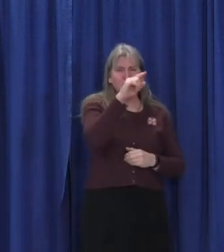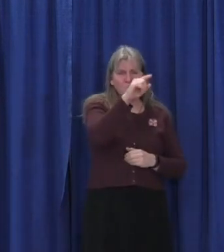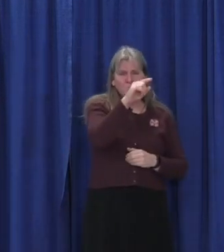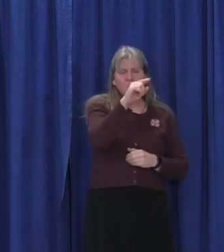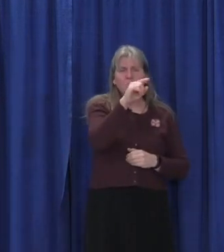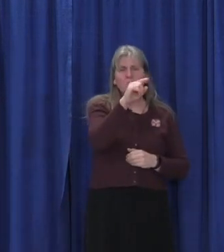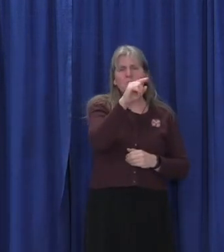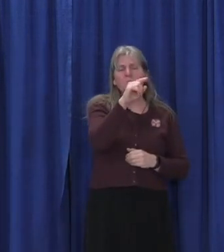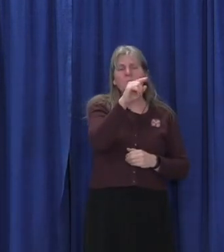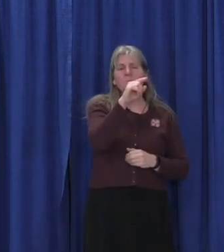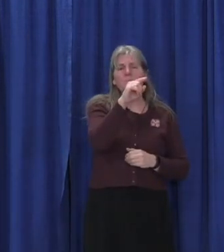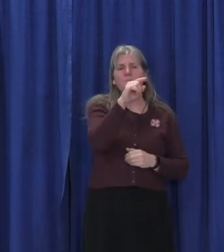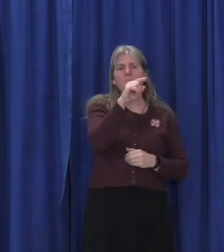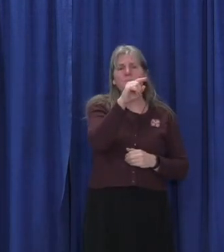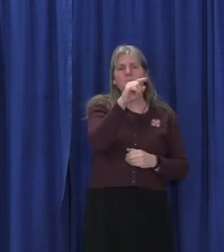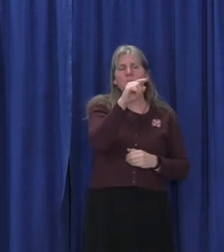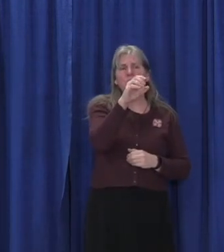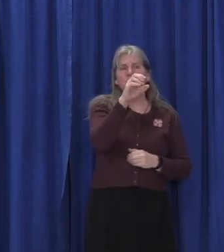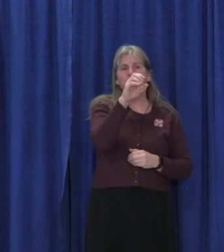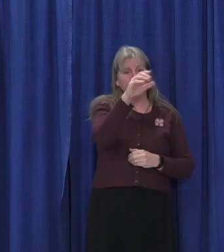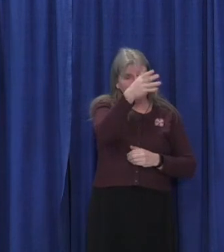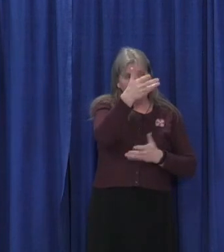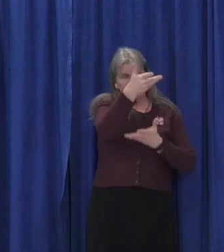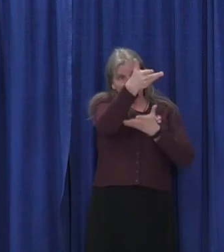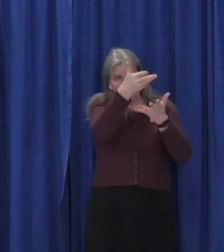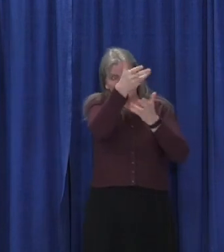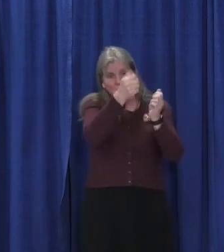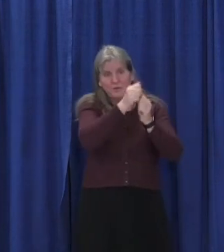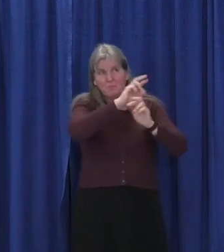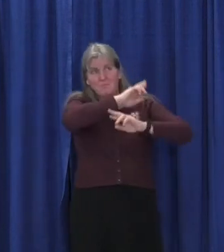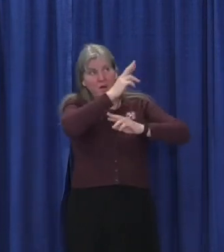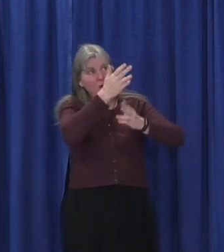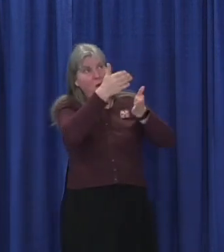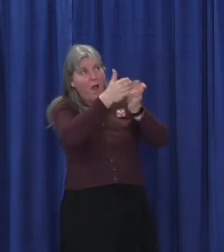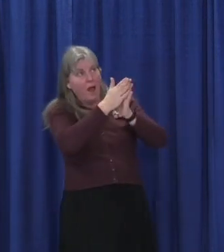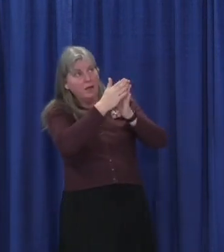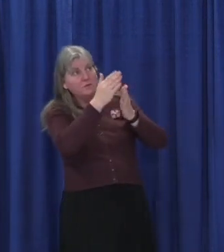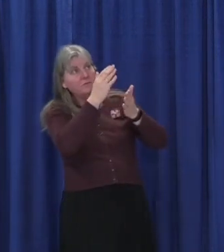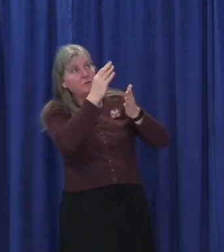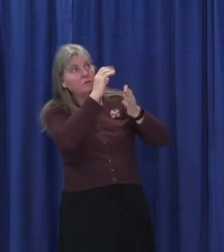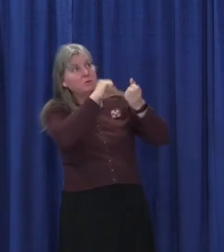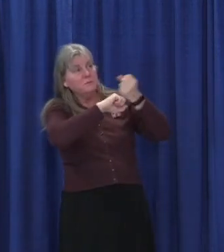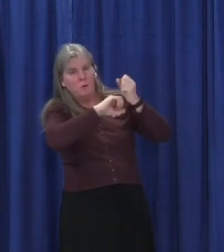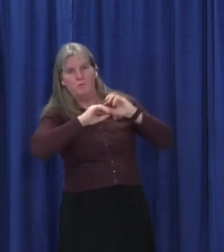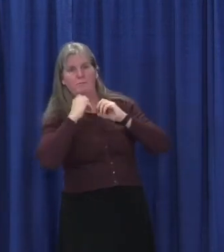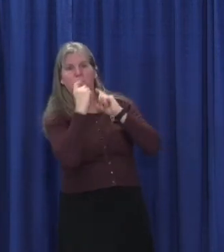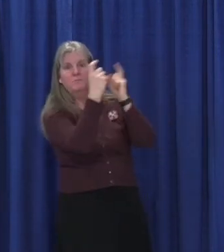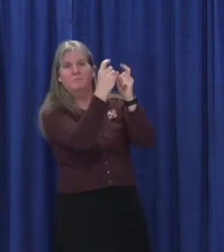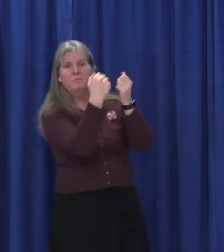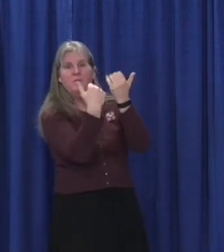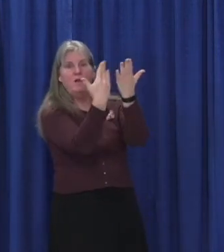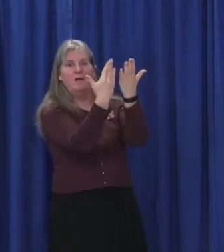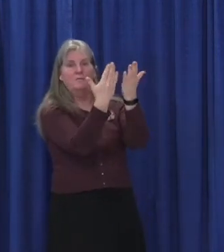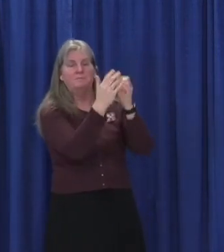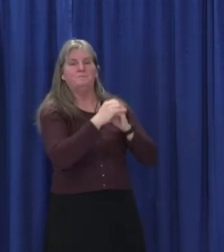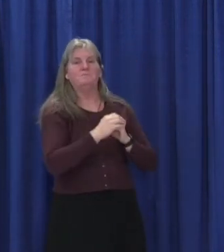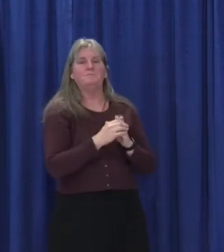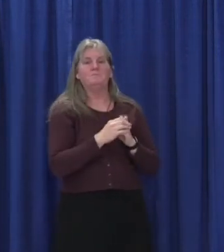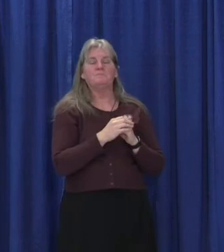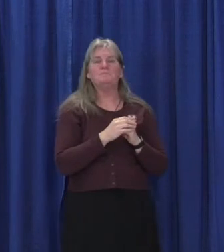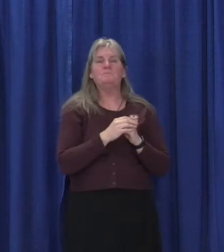throughout the Old Crow to provide the supports they need in order to respond and